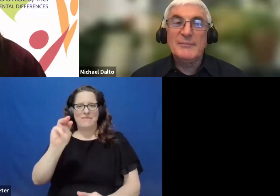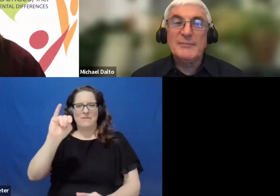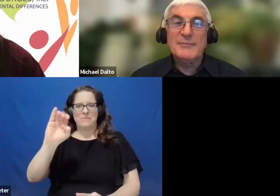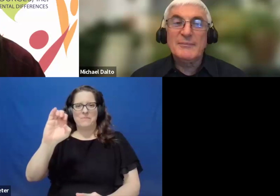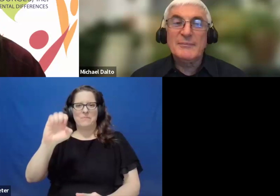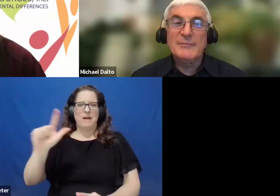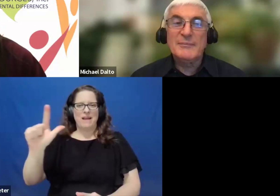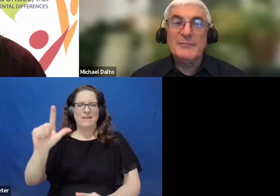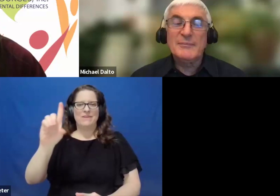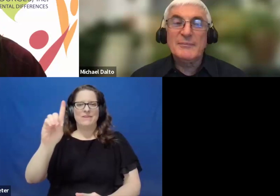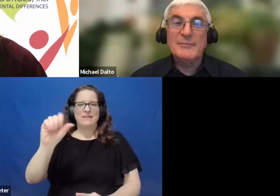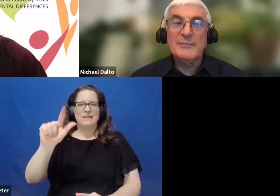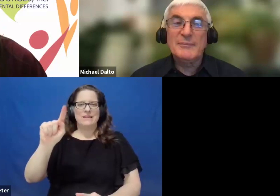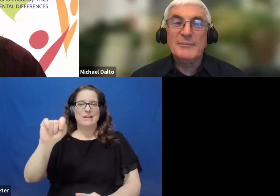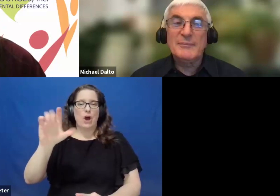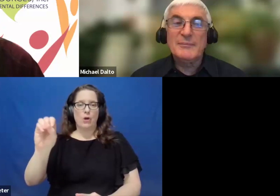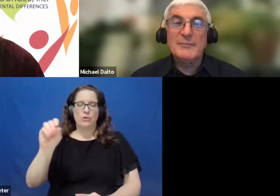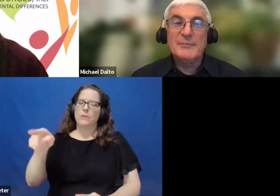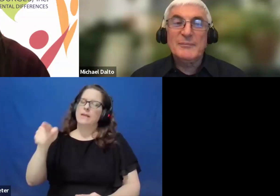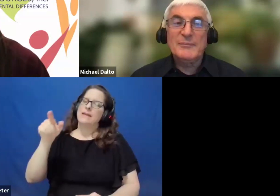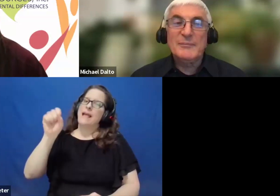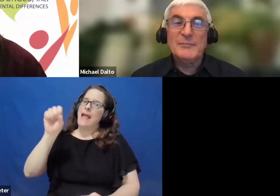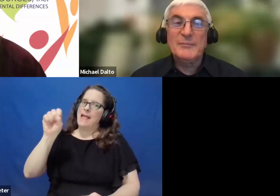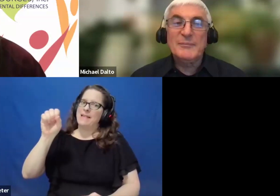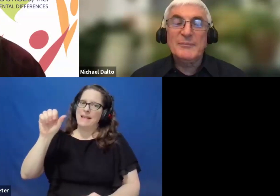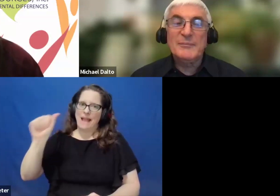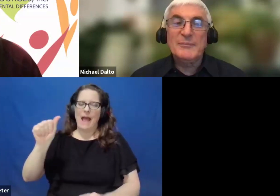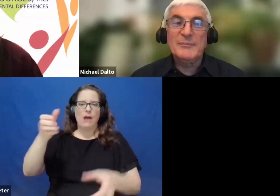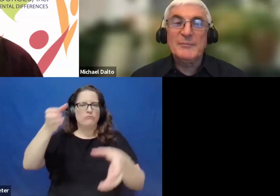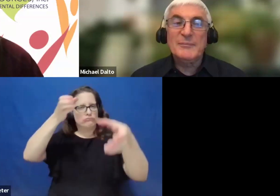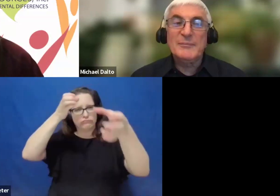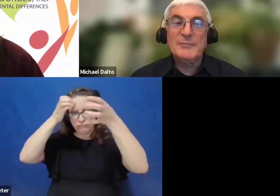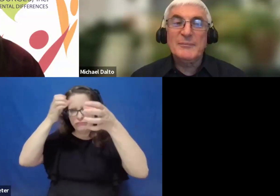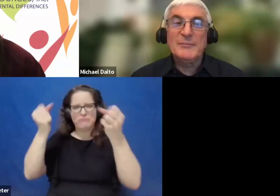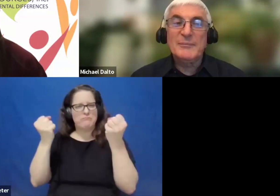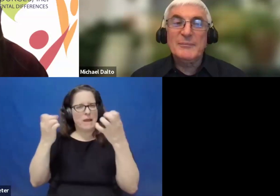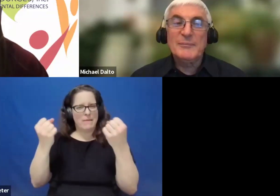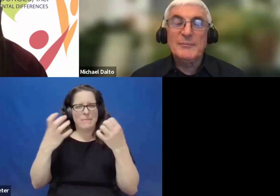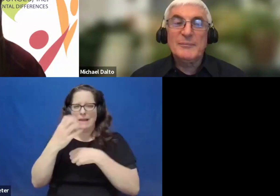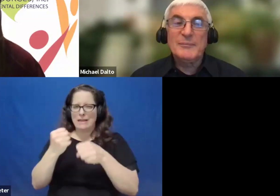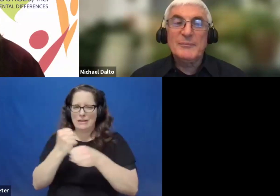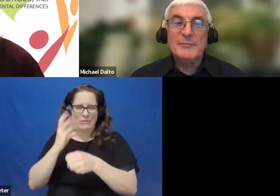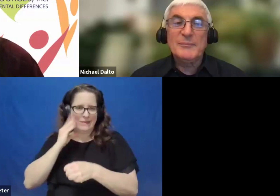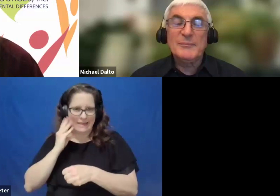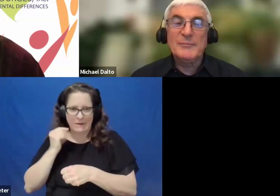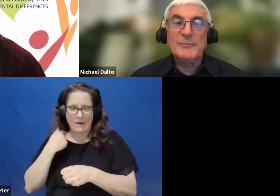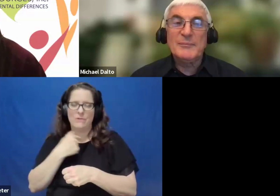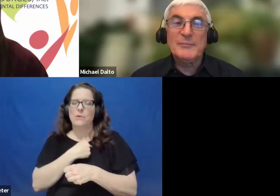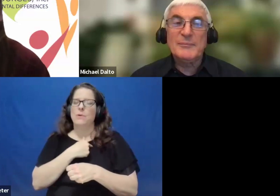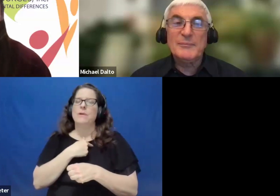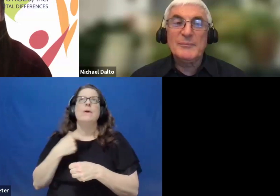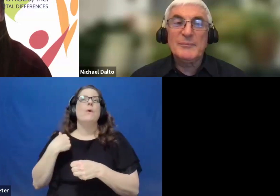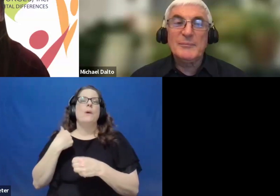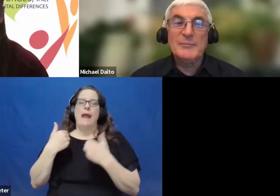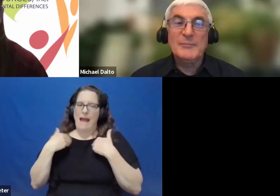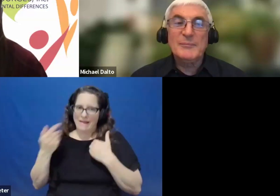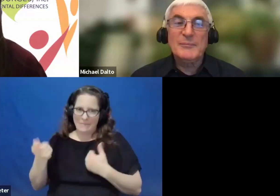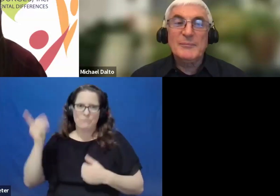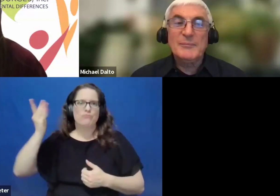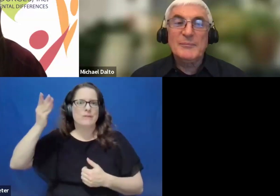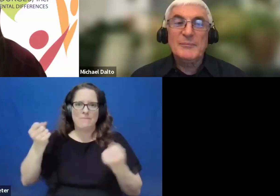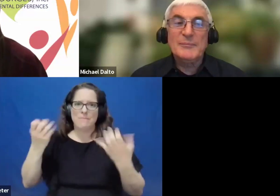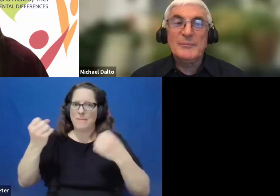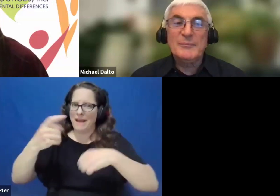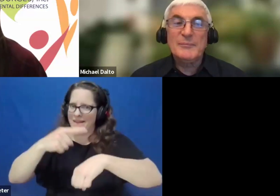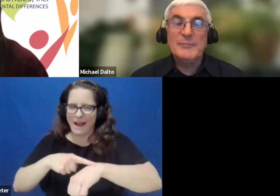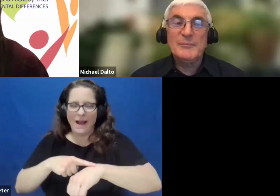many times, and we are so excited because he agreed to do a special program to allow him to answer questions. We know that a lot of times we have the